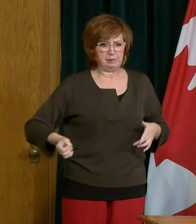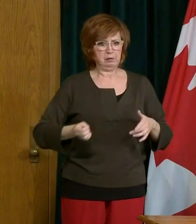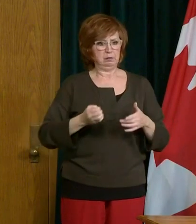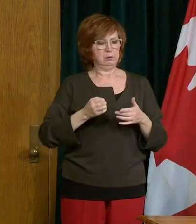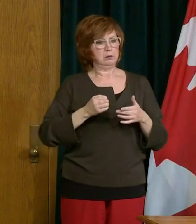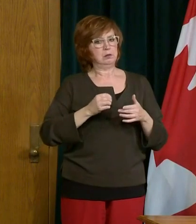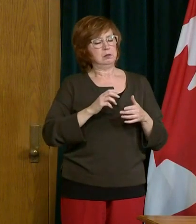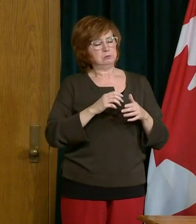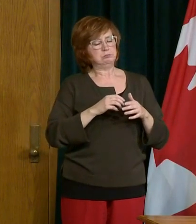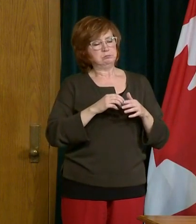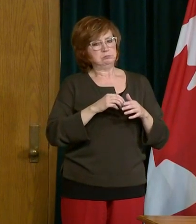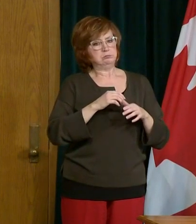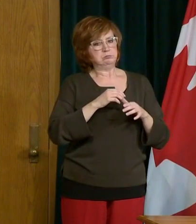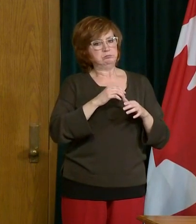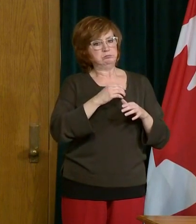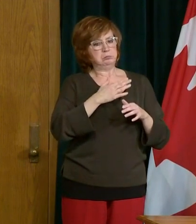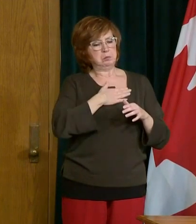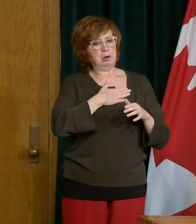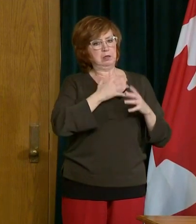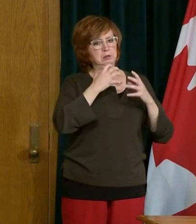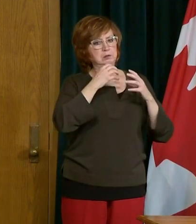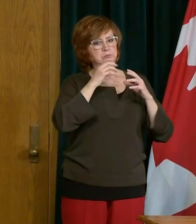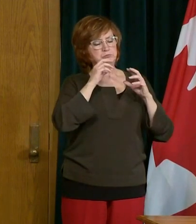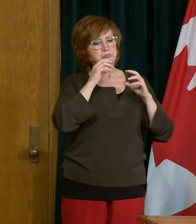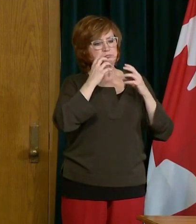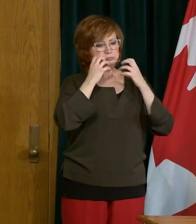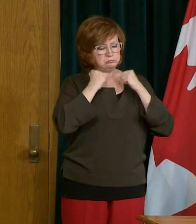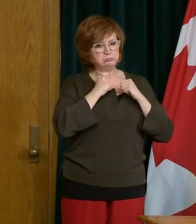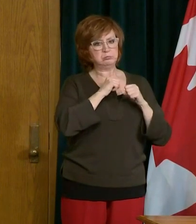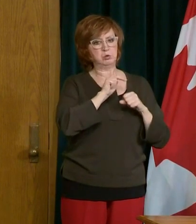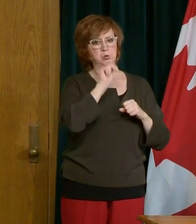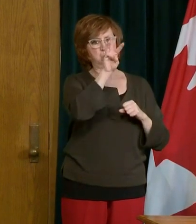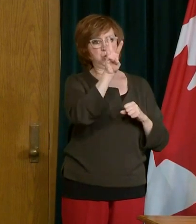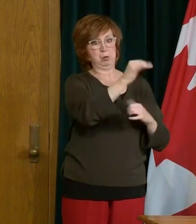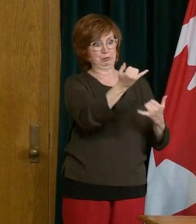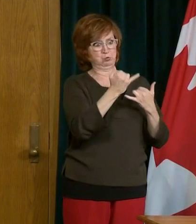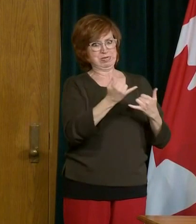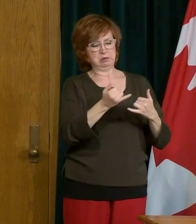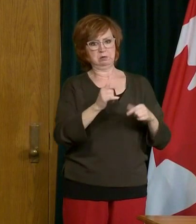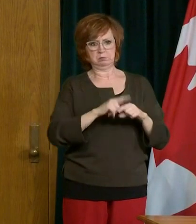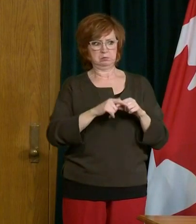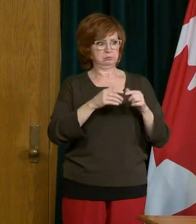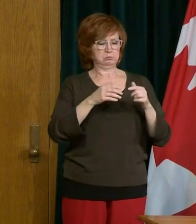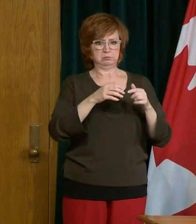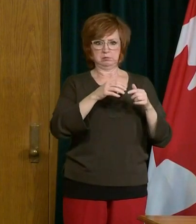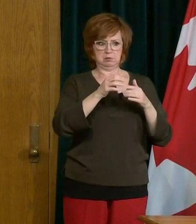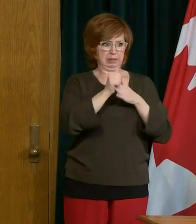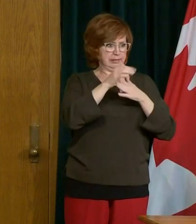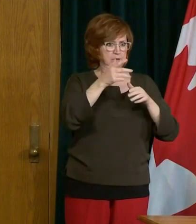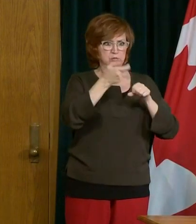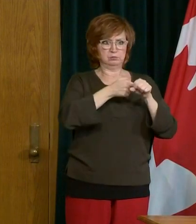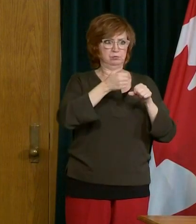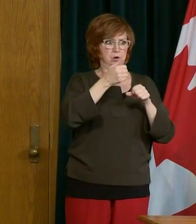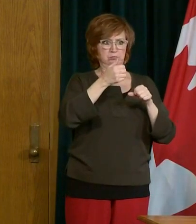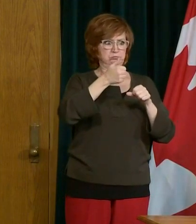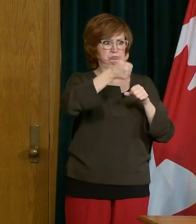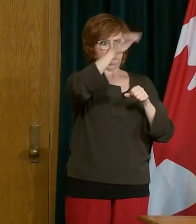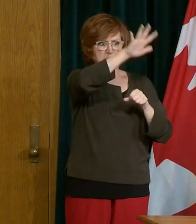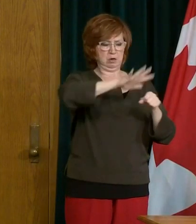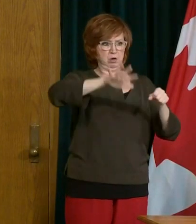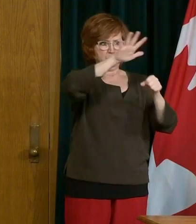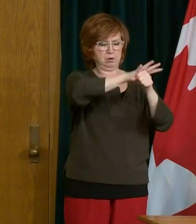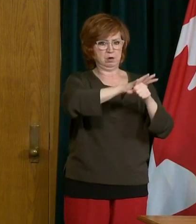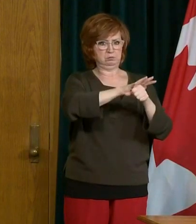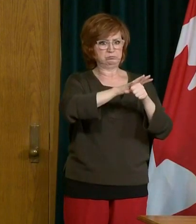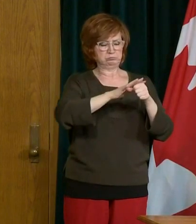to our Northwest, the Public Safety Agency is working very closely with the community leaders and ensuring that those supplies can be